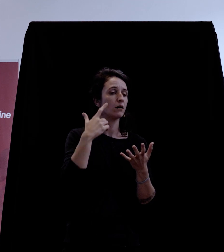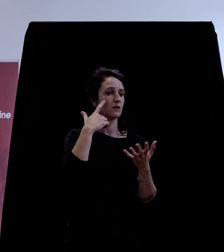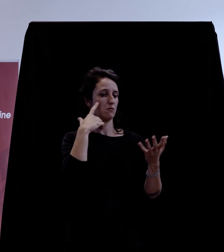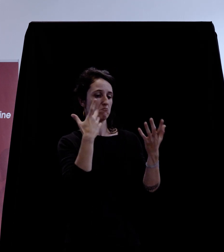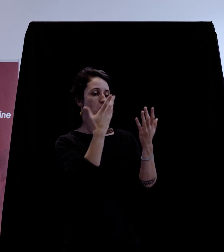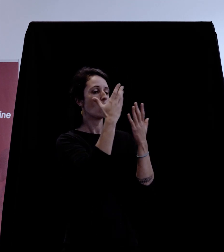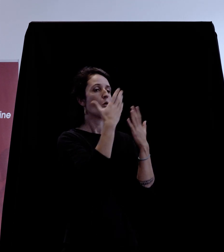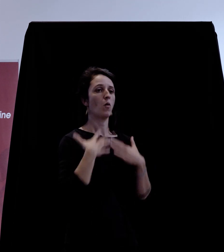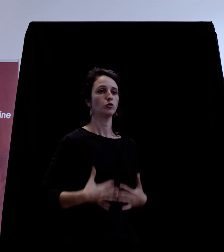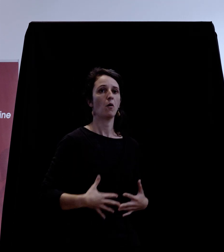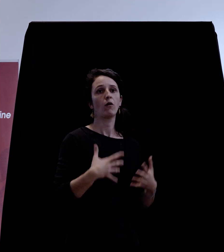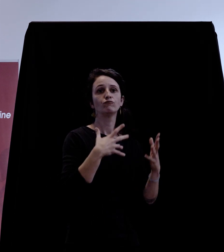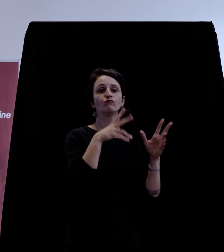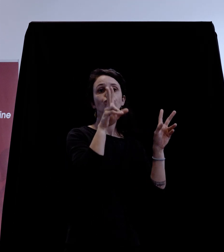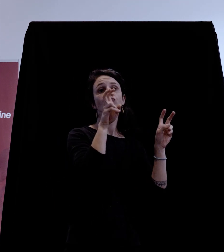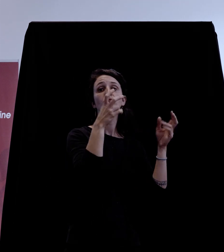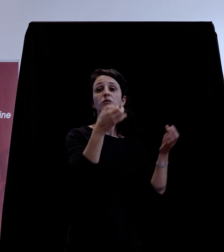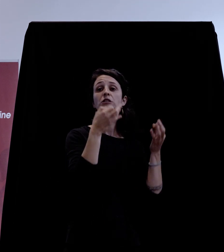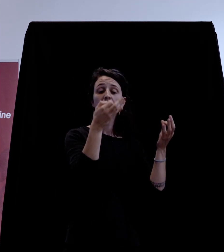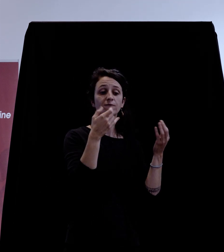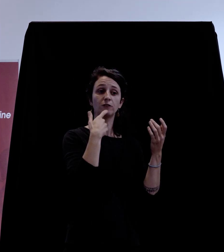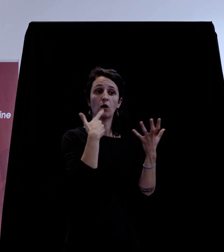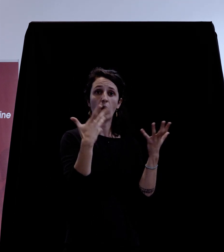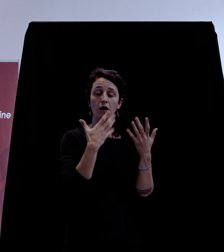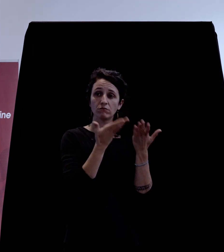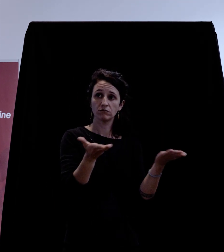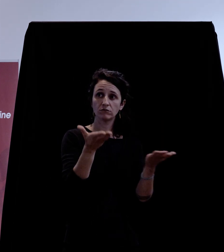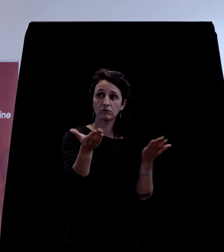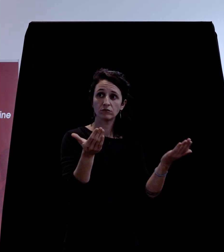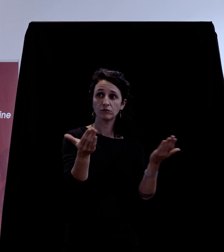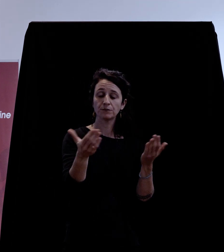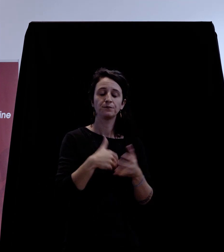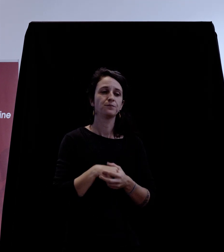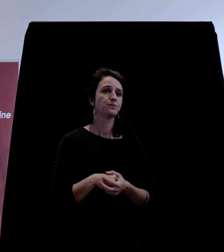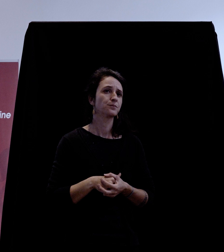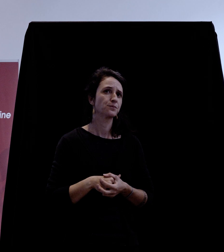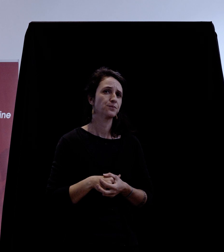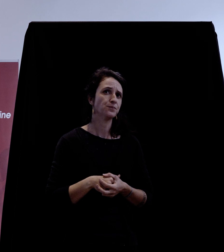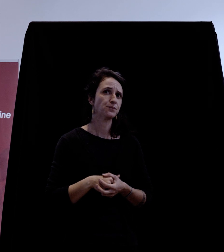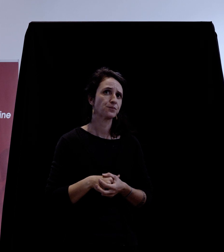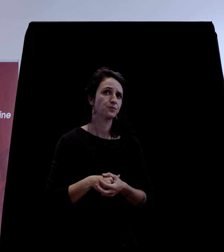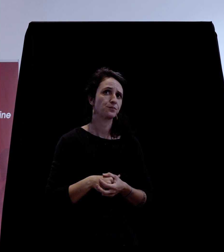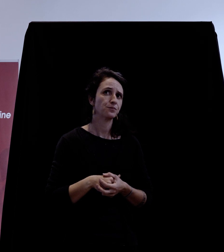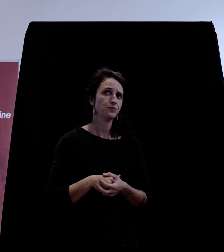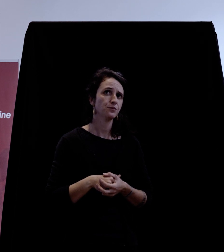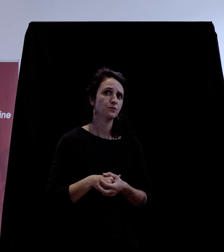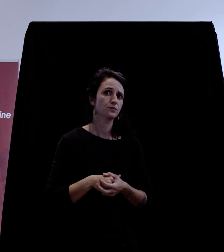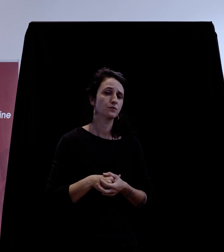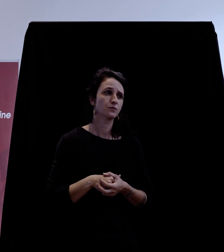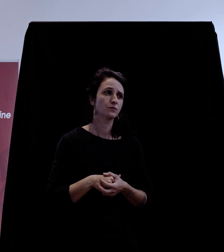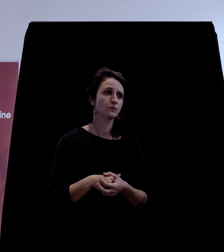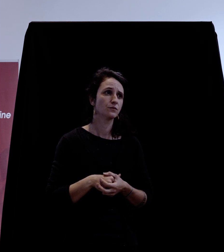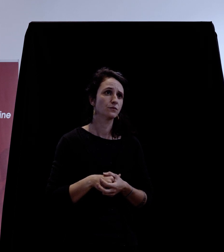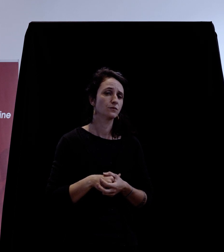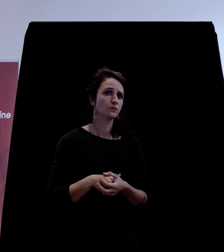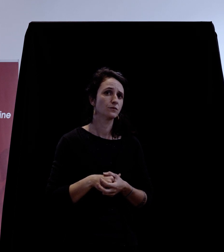Now, I've had a lot of children, and all my children engaged in behaviors which I wish they didn't.